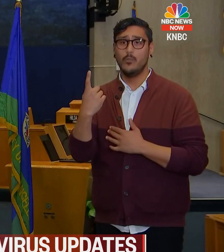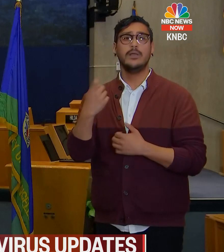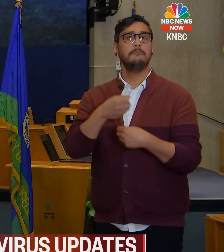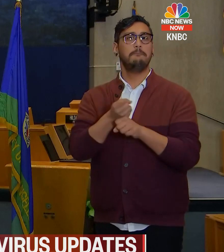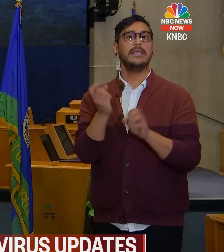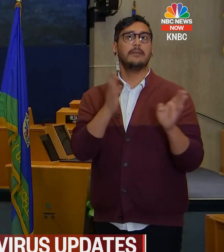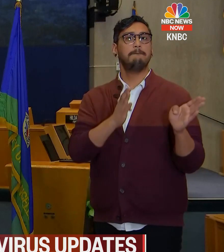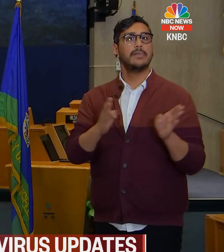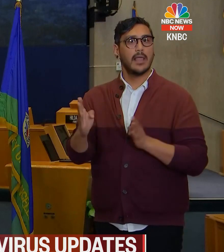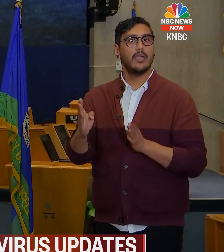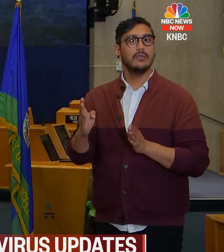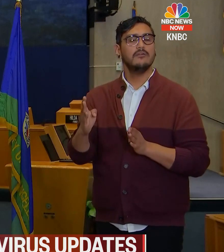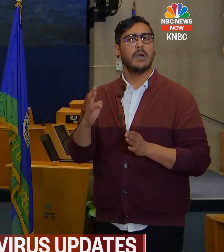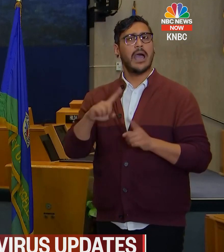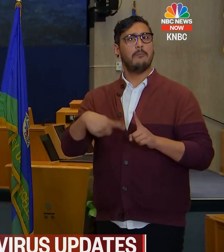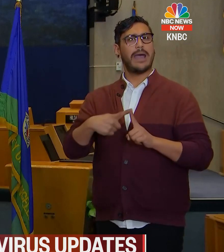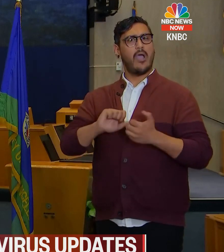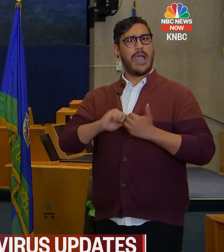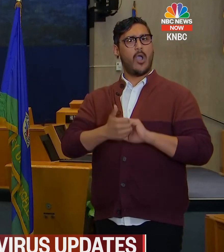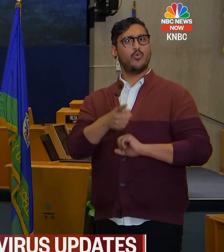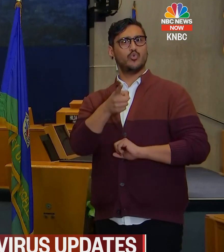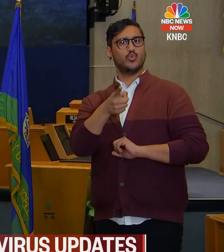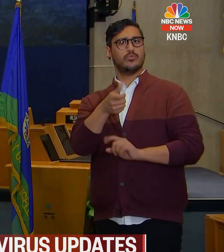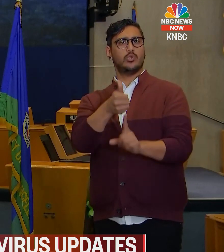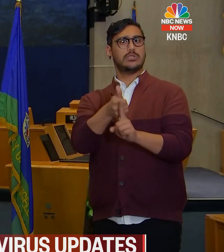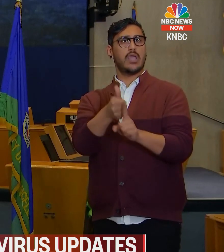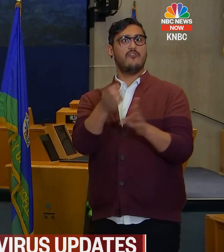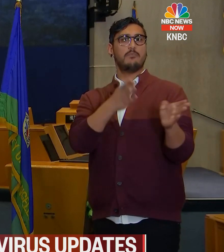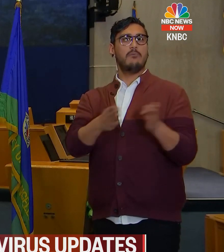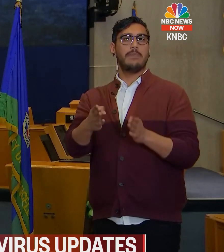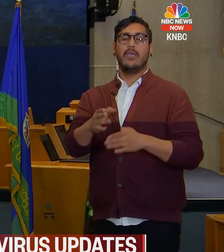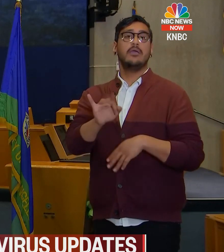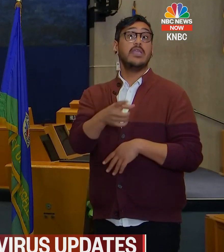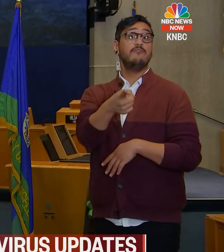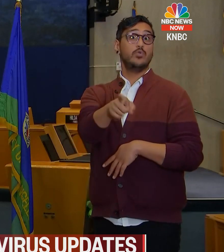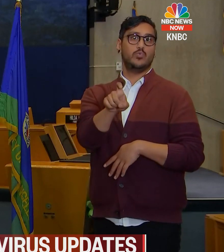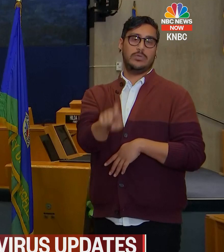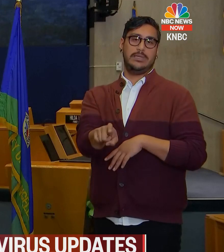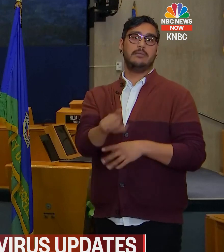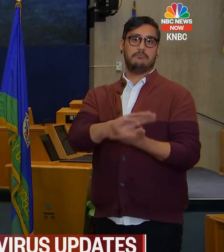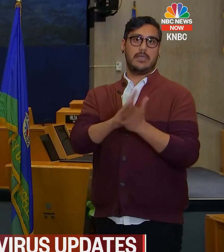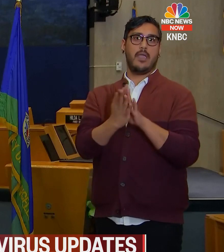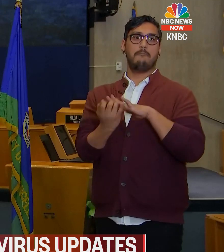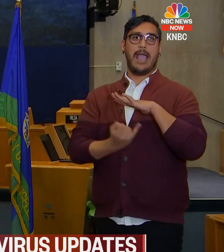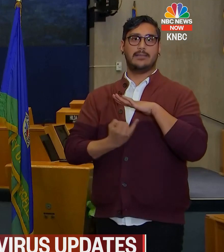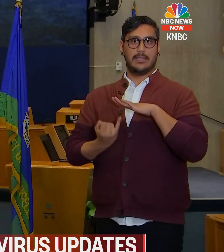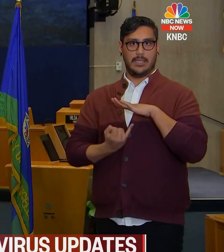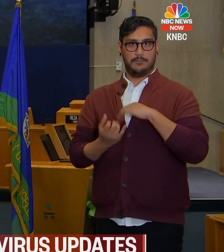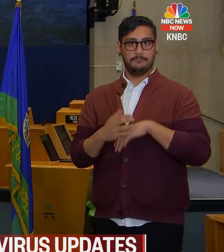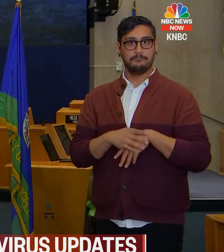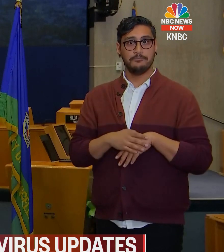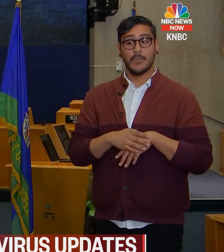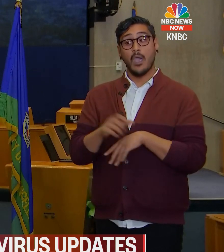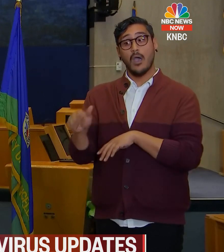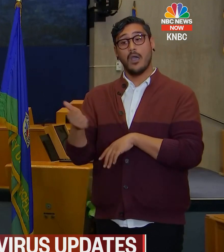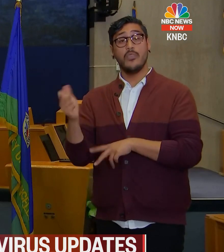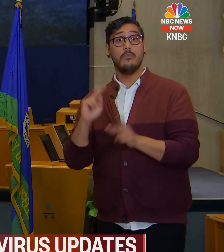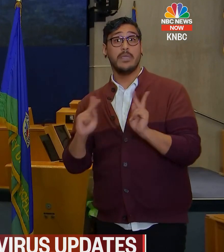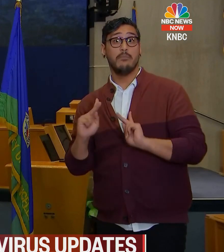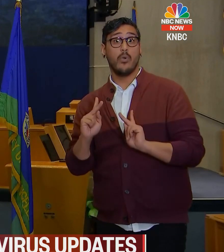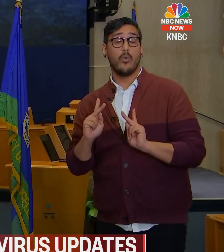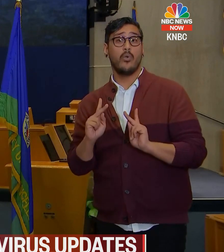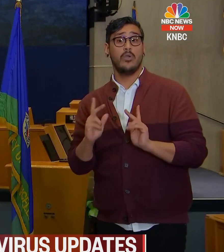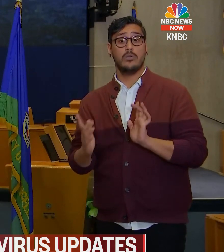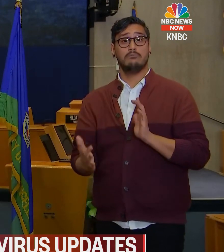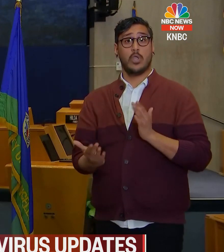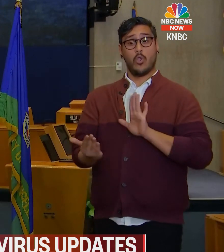plan and for how you will be prepared should you need to isolate yourself. Others who are close contacts